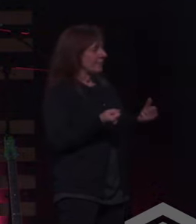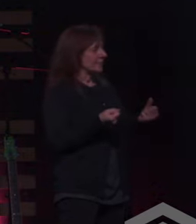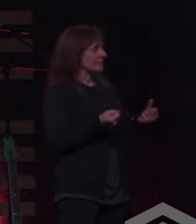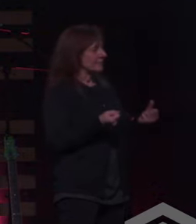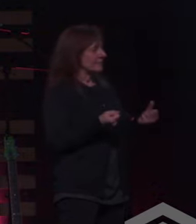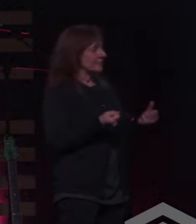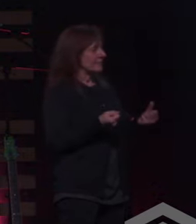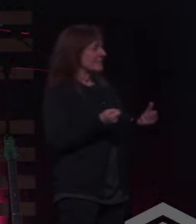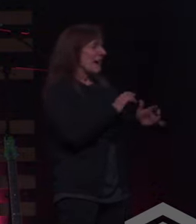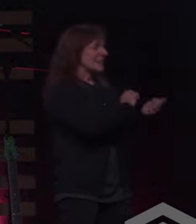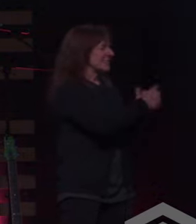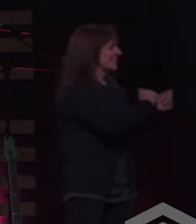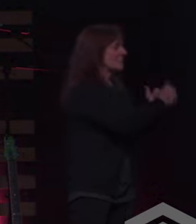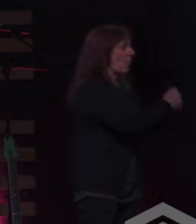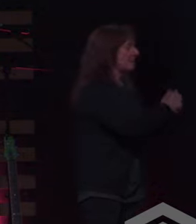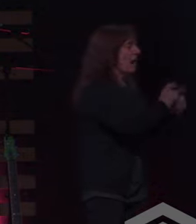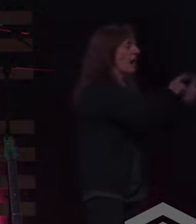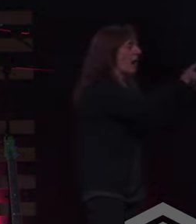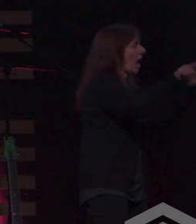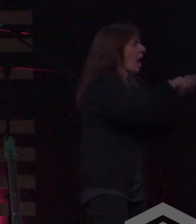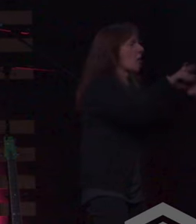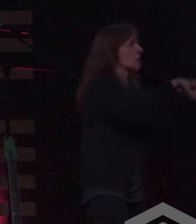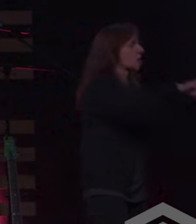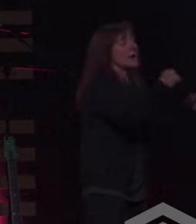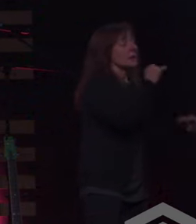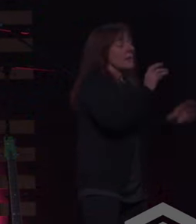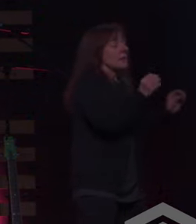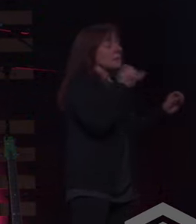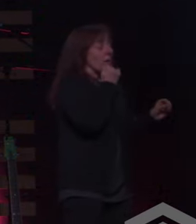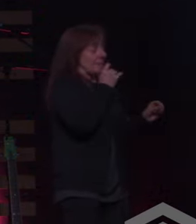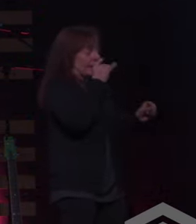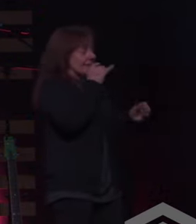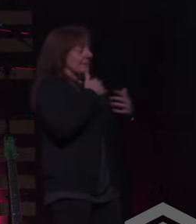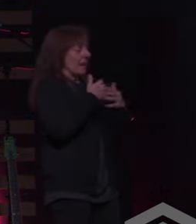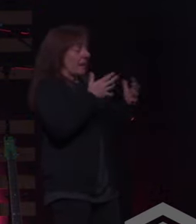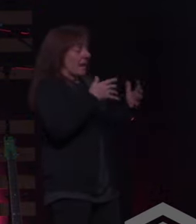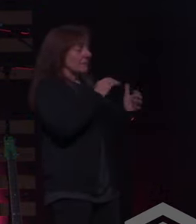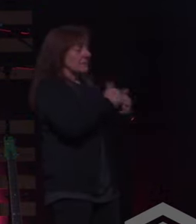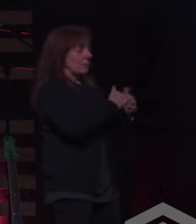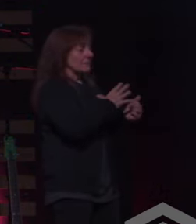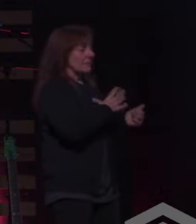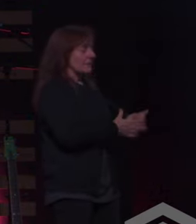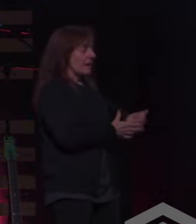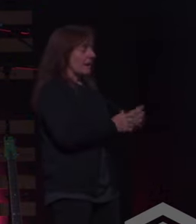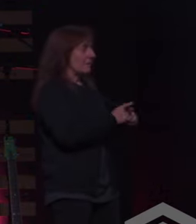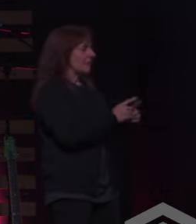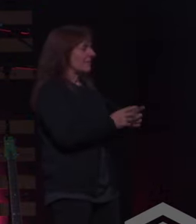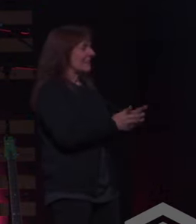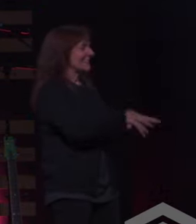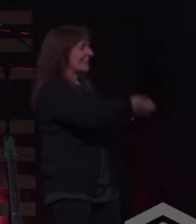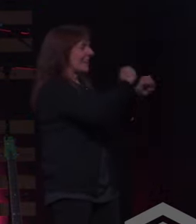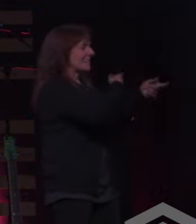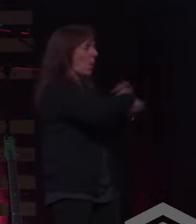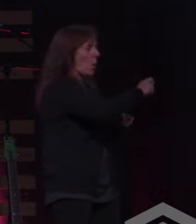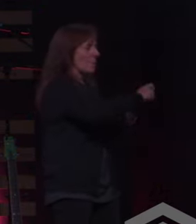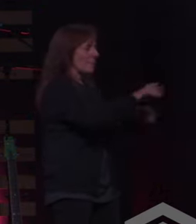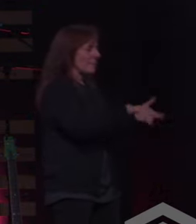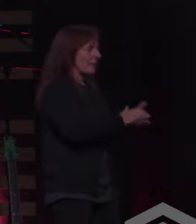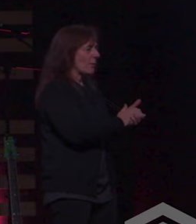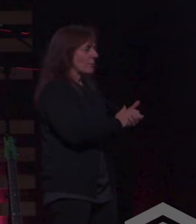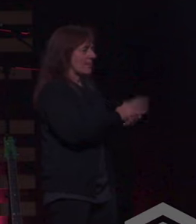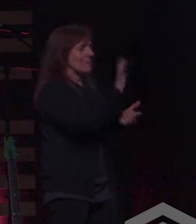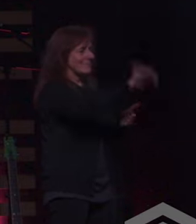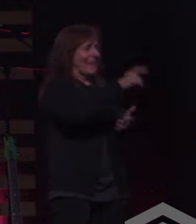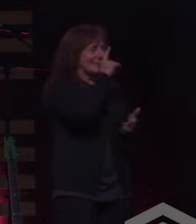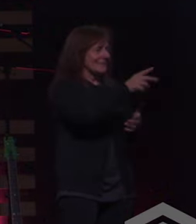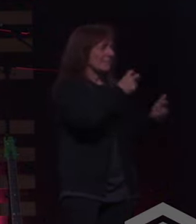Not all the sports stuff they need. Nothing wrong with sports. My kids play a ton of sports. It's fine. But if it's overrunning your marriage, there is a problem that